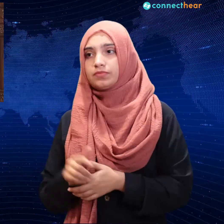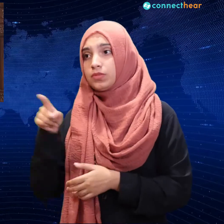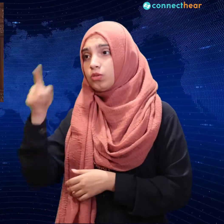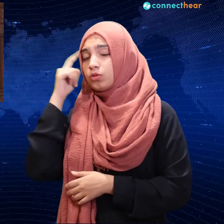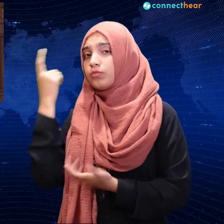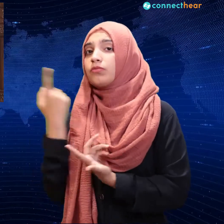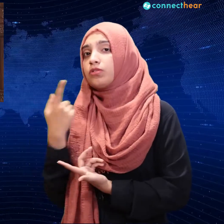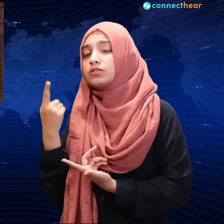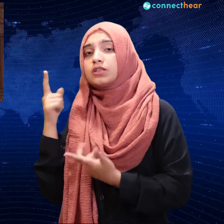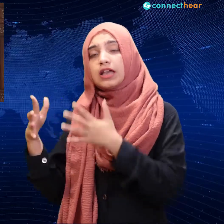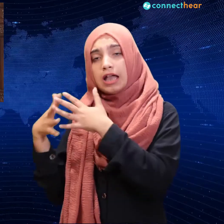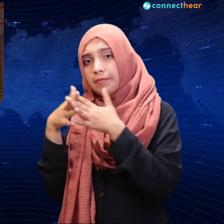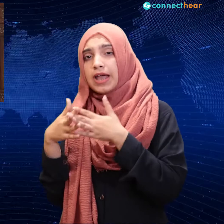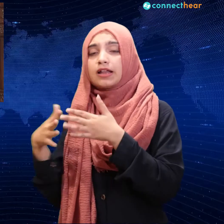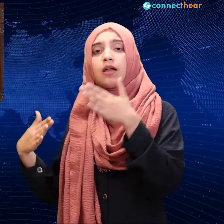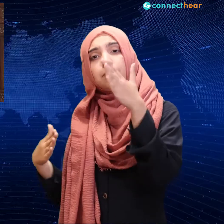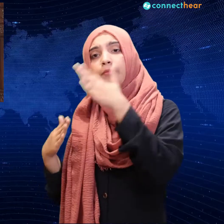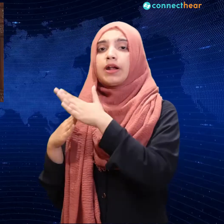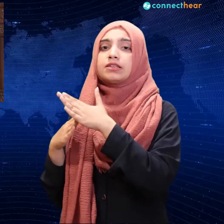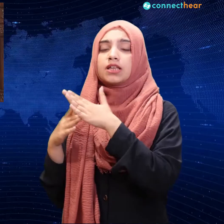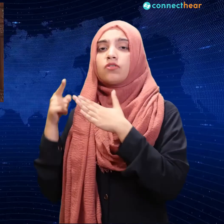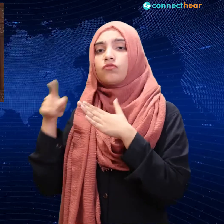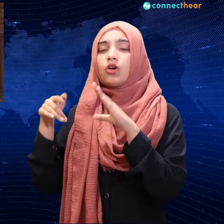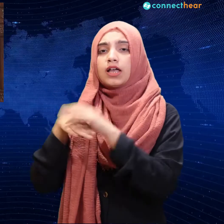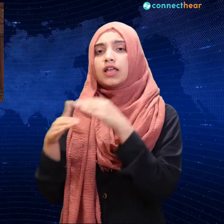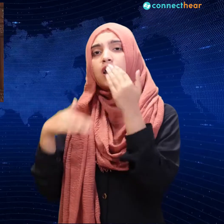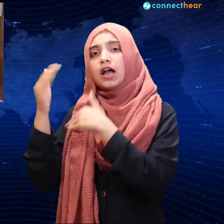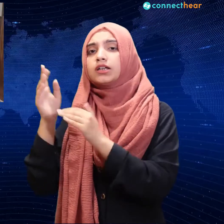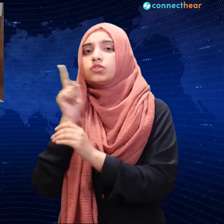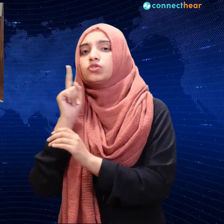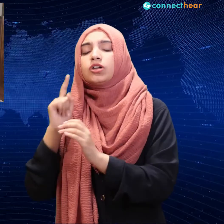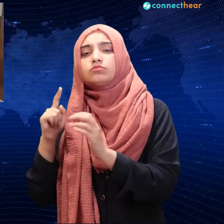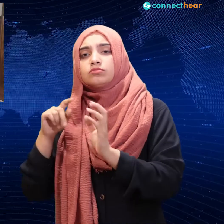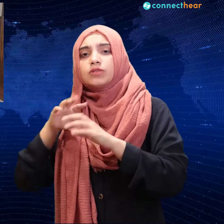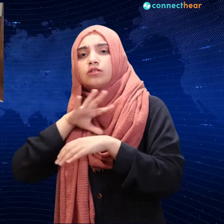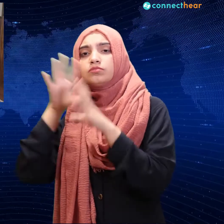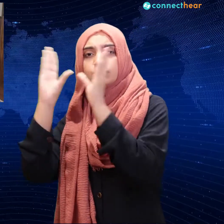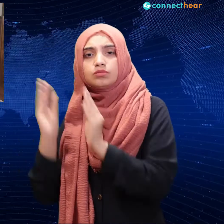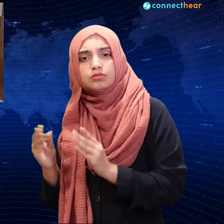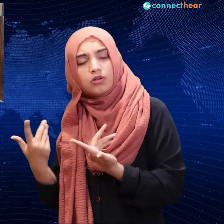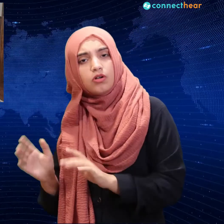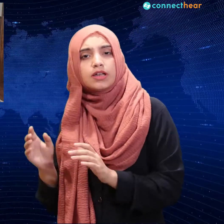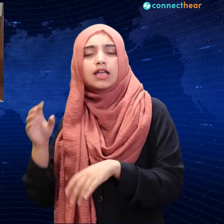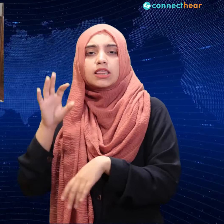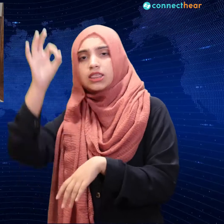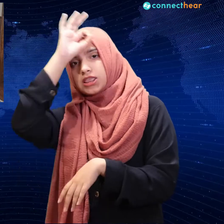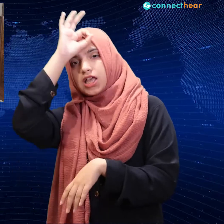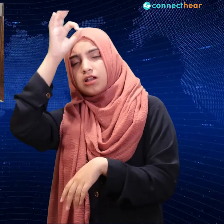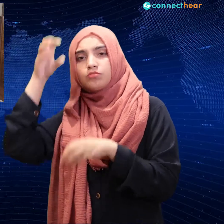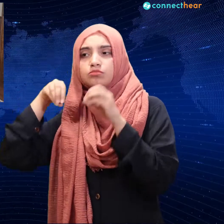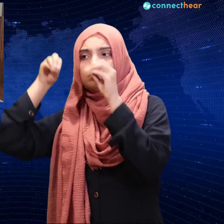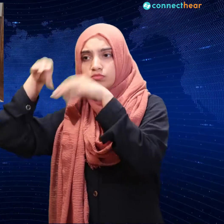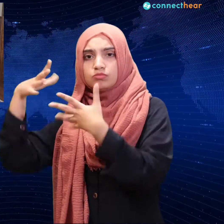the President of the United States since the collapse of the country to the Taliban, correct? No, I haven't. He